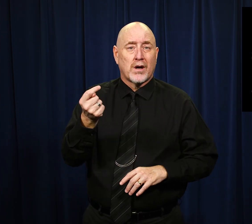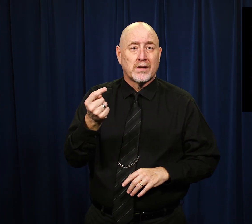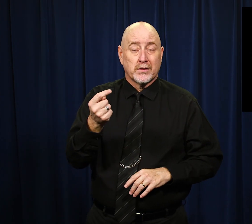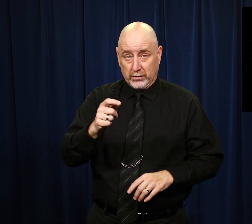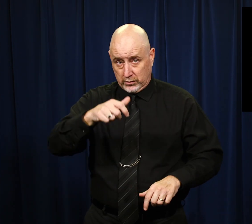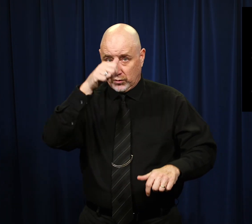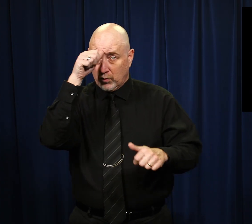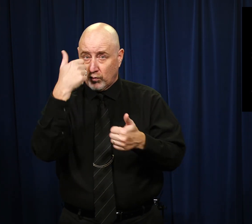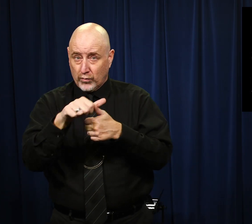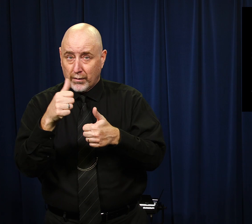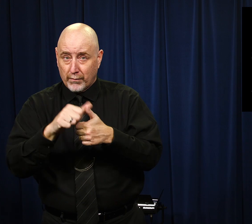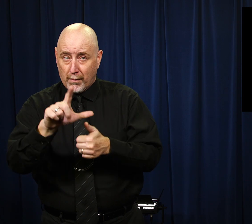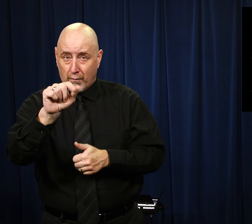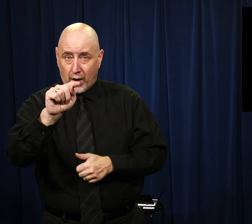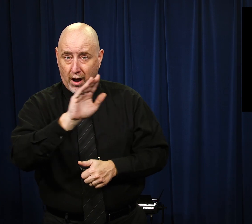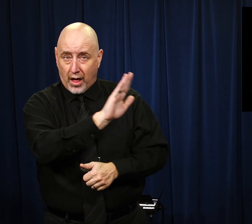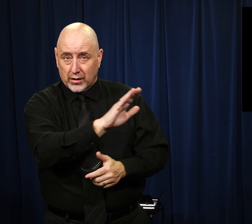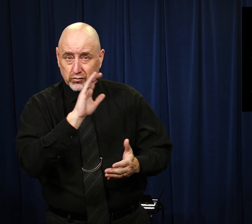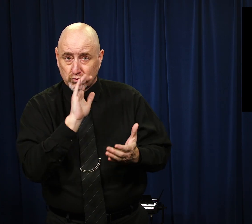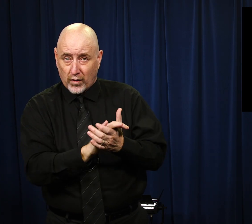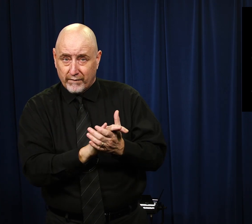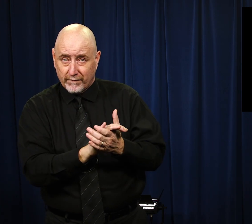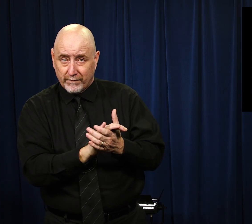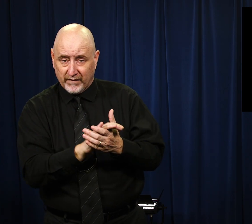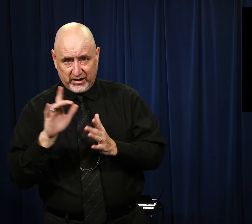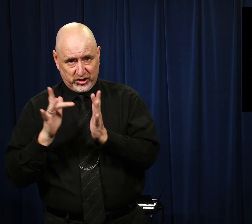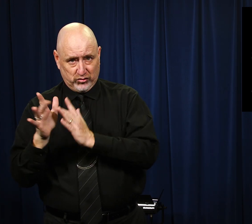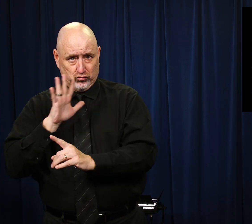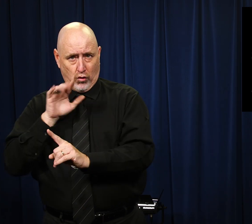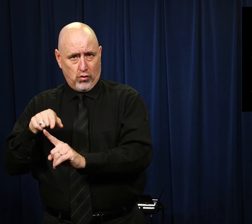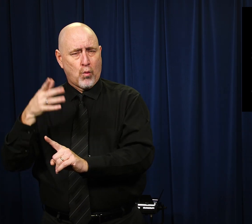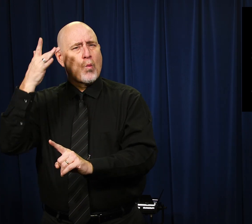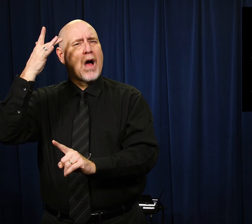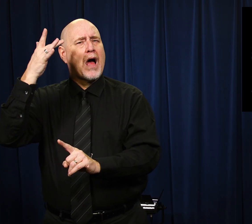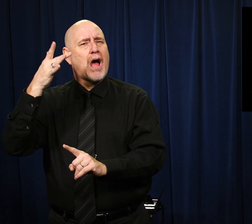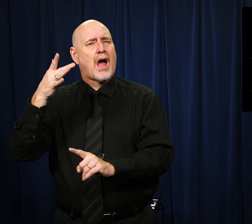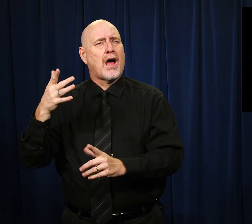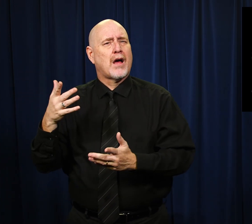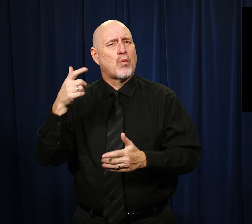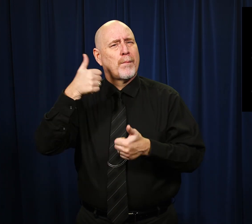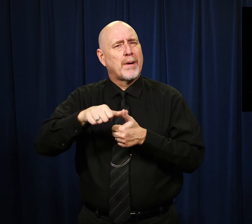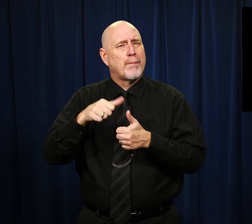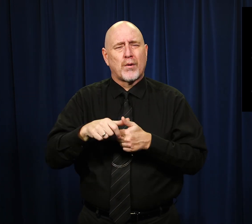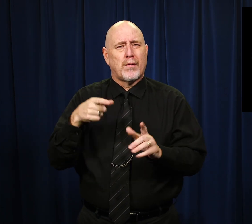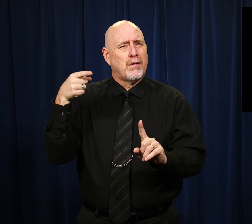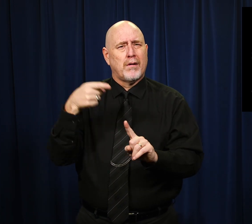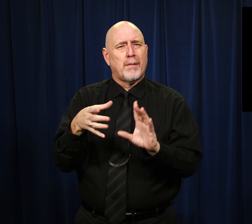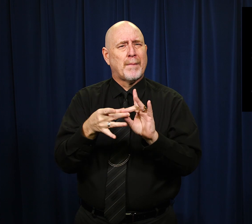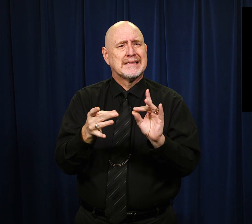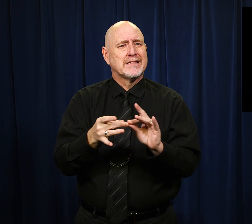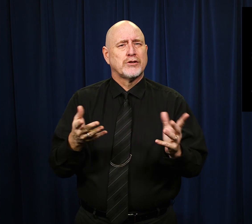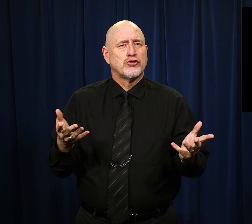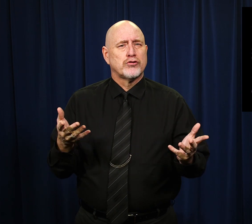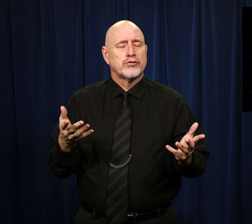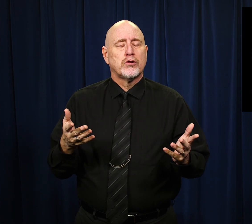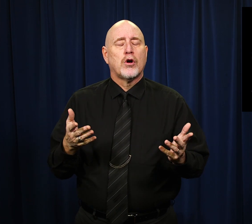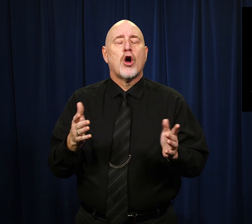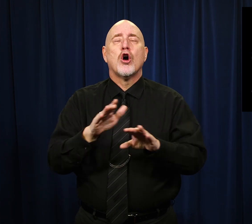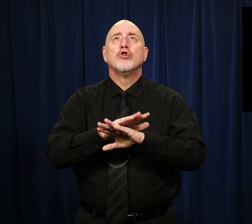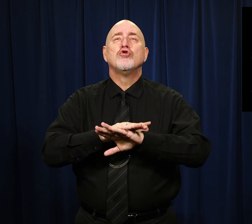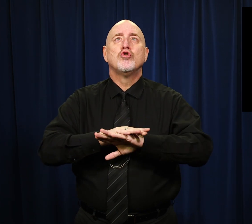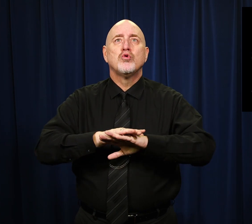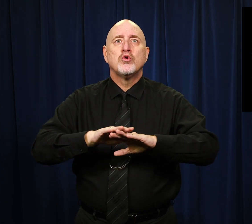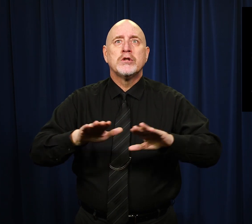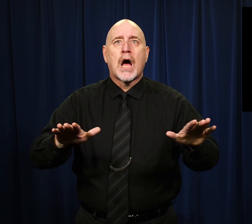said, remember Lot's wife. Why? What's the message? The message is, do